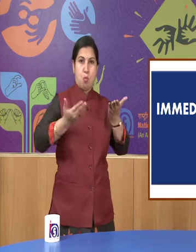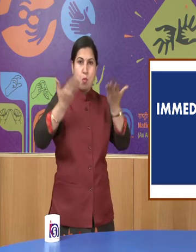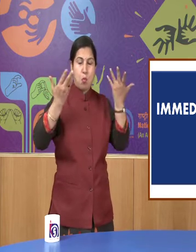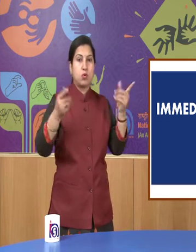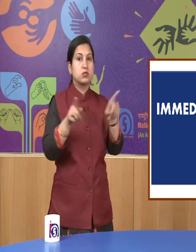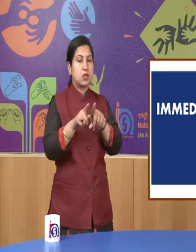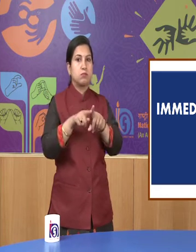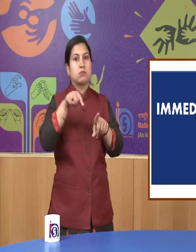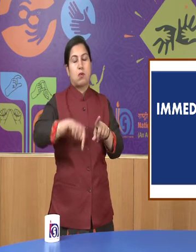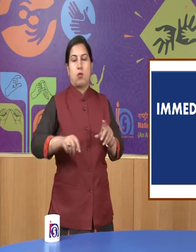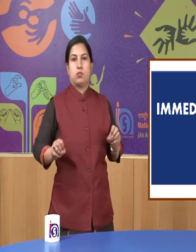greased cartridges.